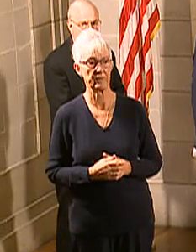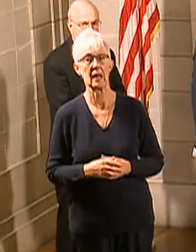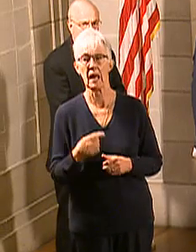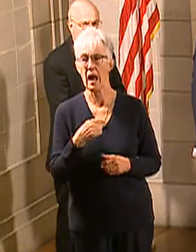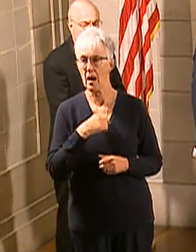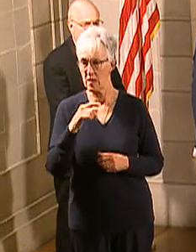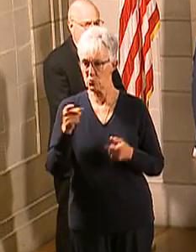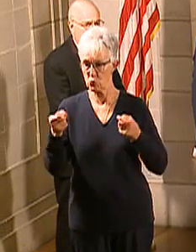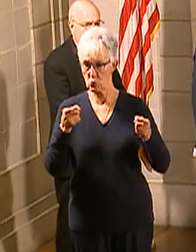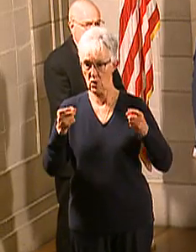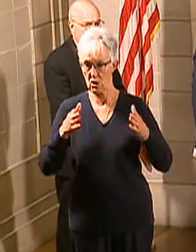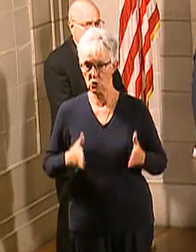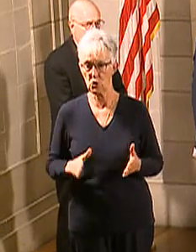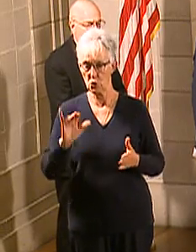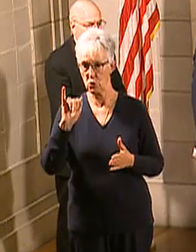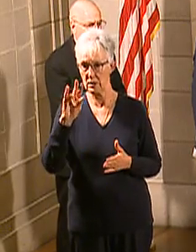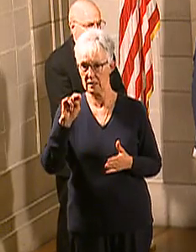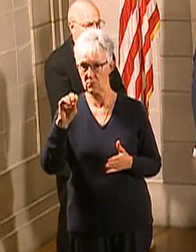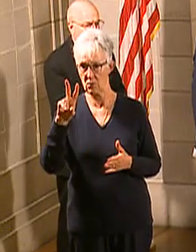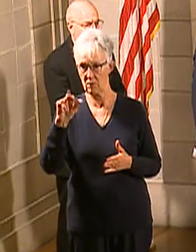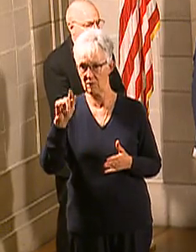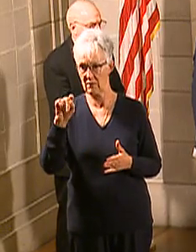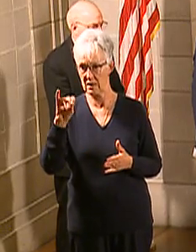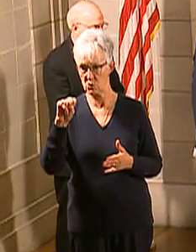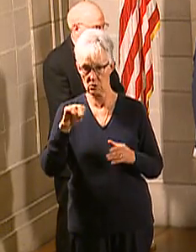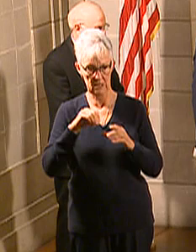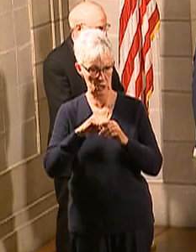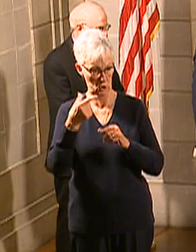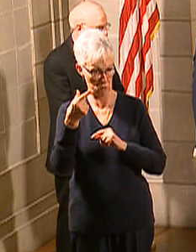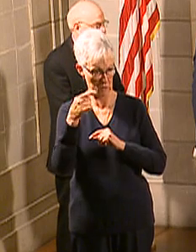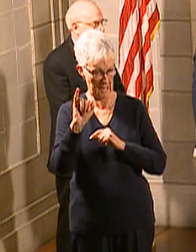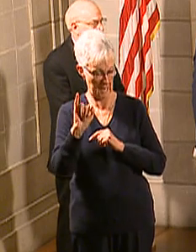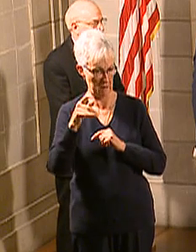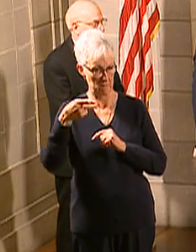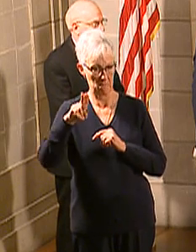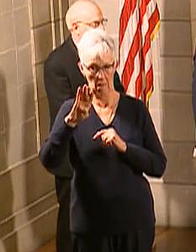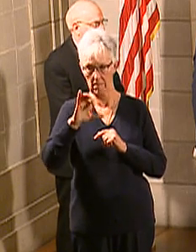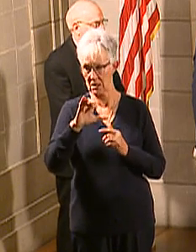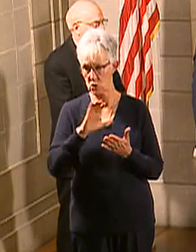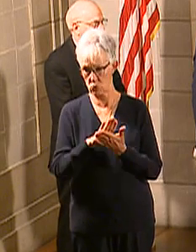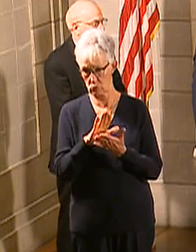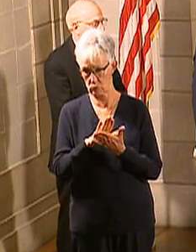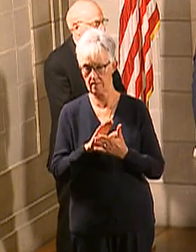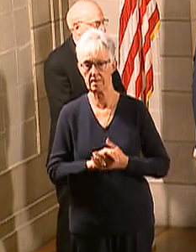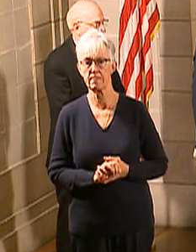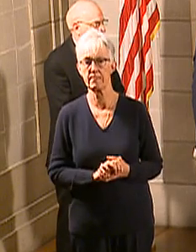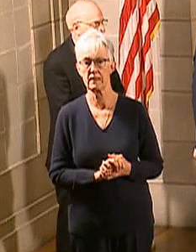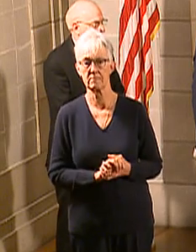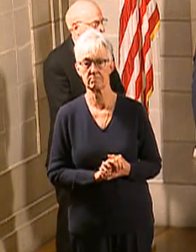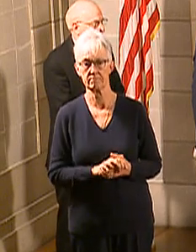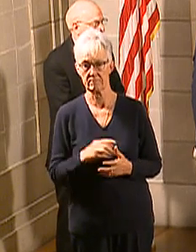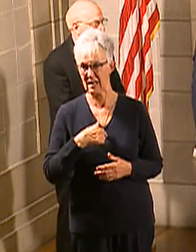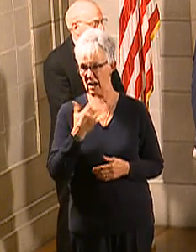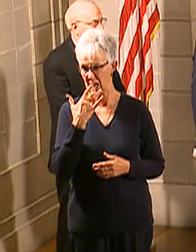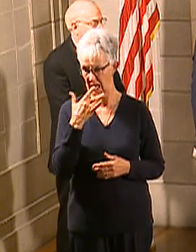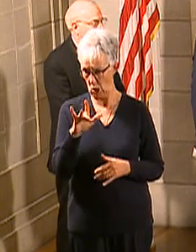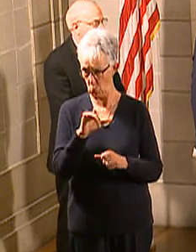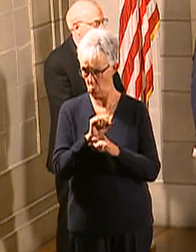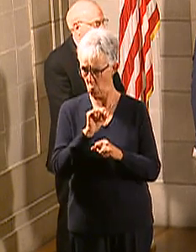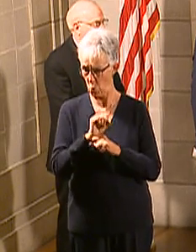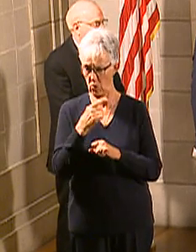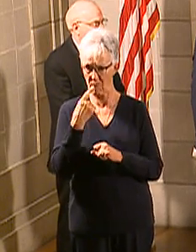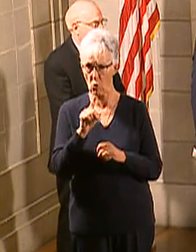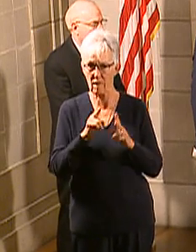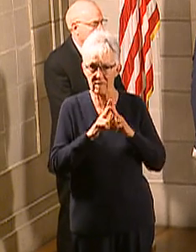Innovation for College and Career Readiness at Grand Island Public Schools. And I've had the privilege of working for a very innovative